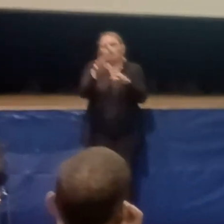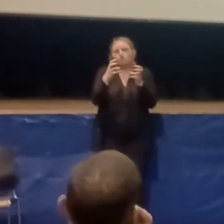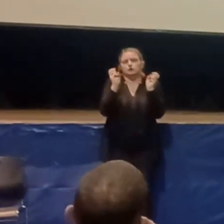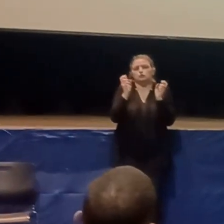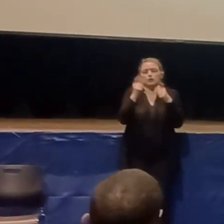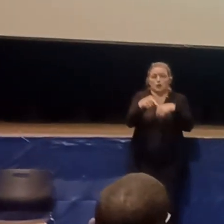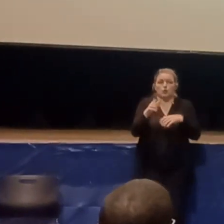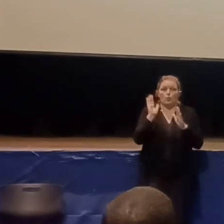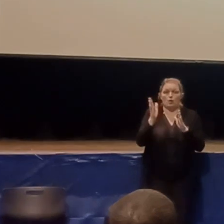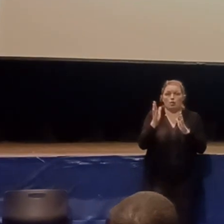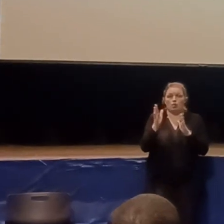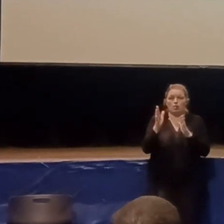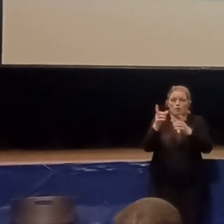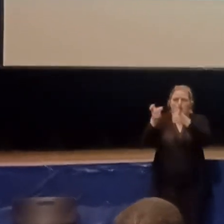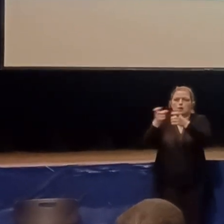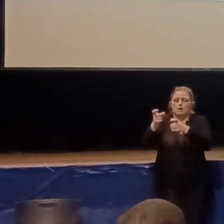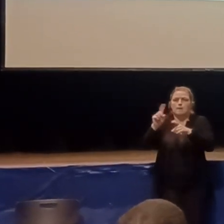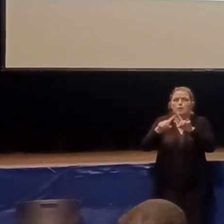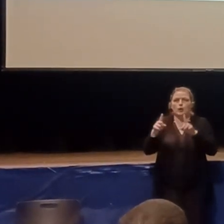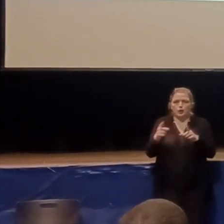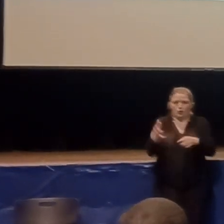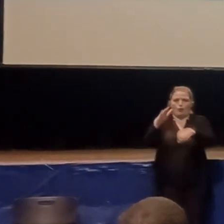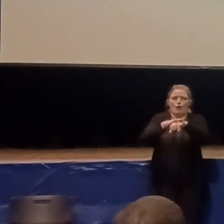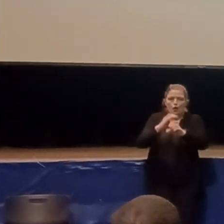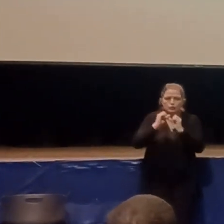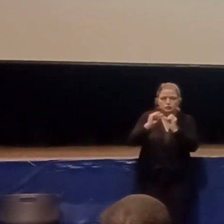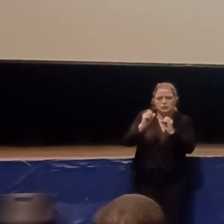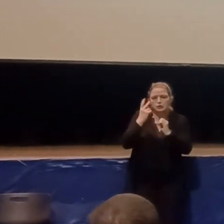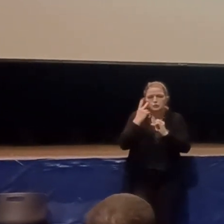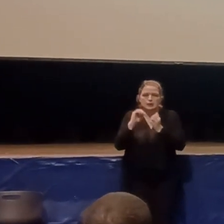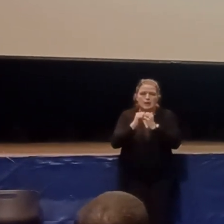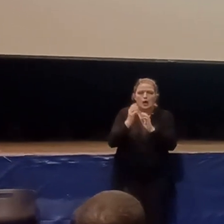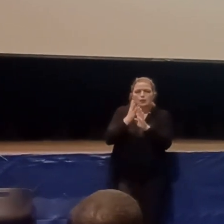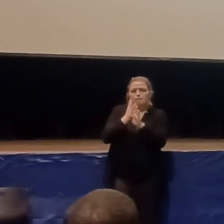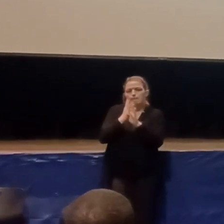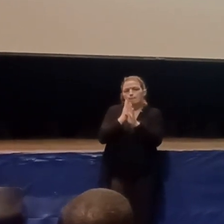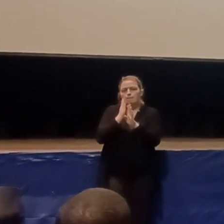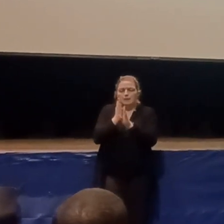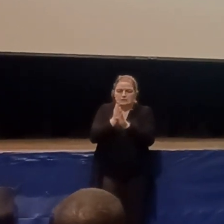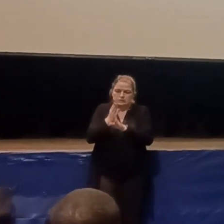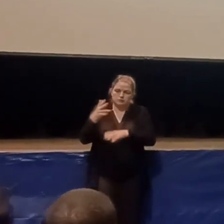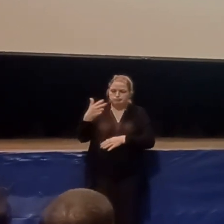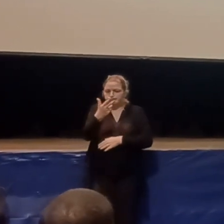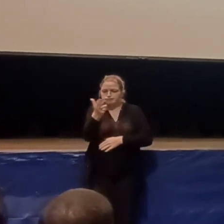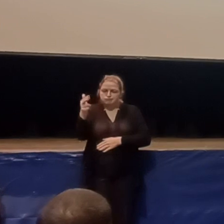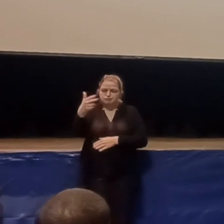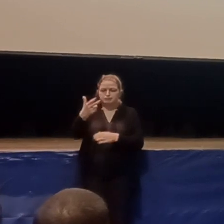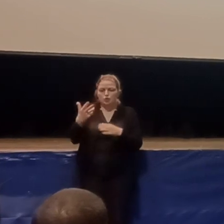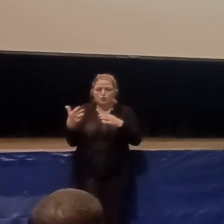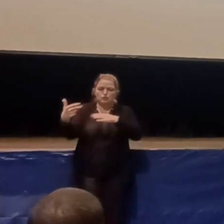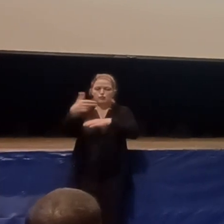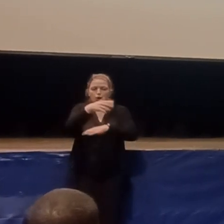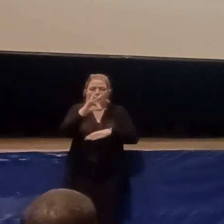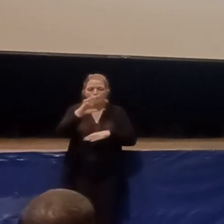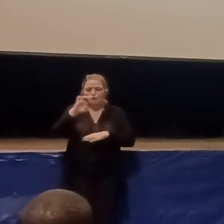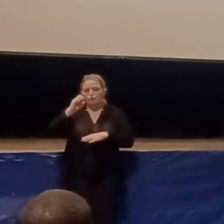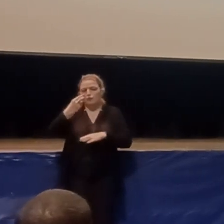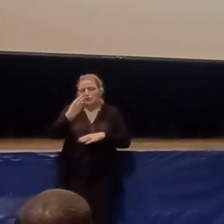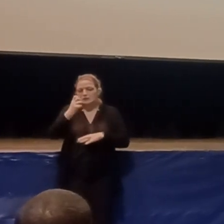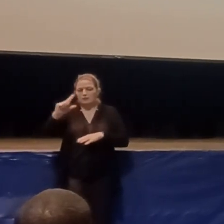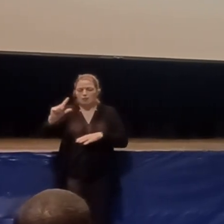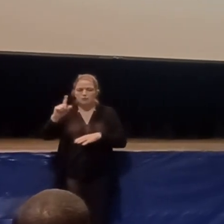you can take action. But when you're on the streets and you see how the buses matriculate around the facility, facility, or excuse me, around Forest Hills to get